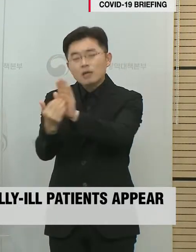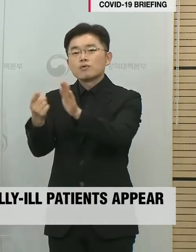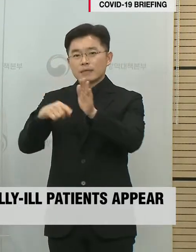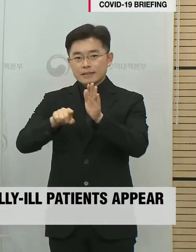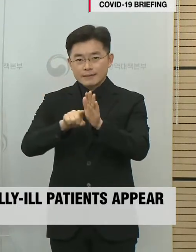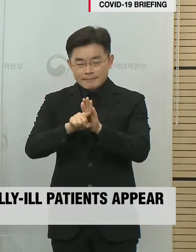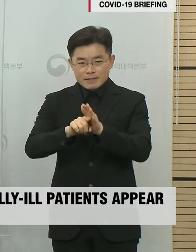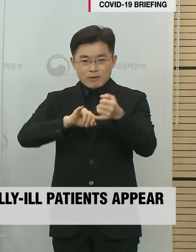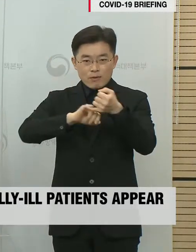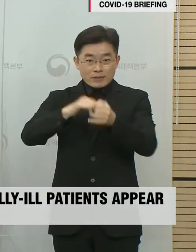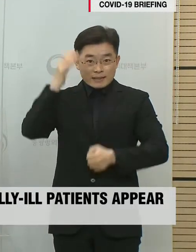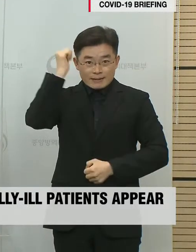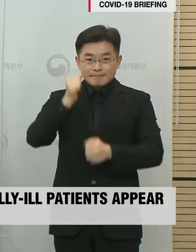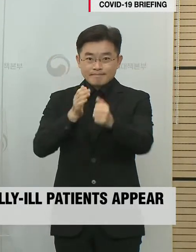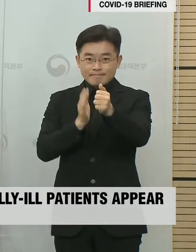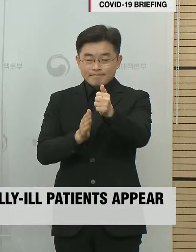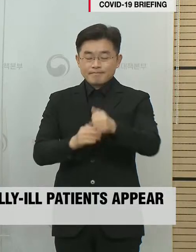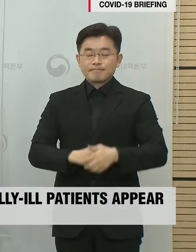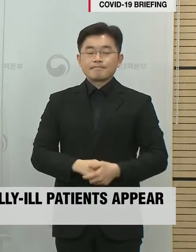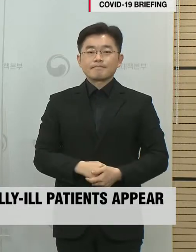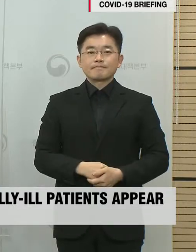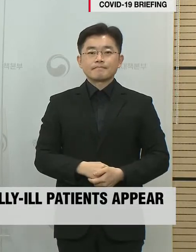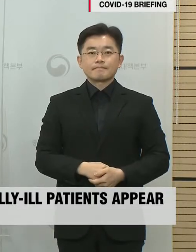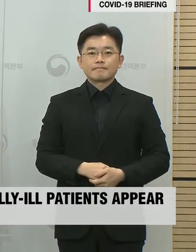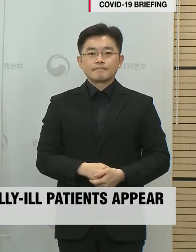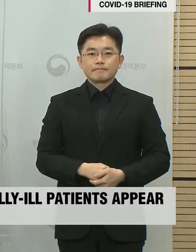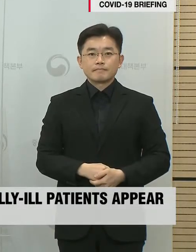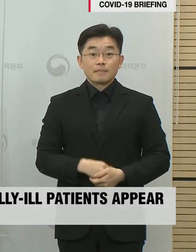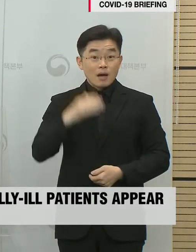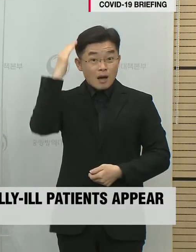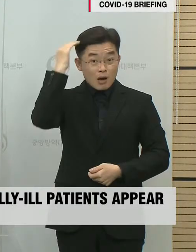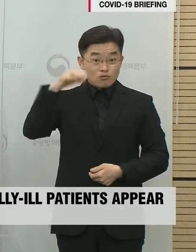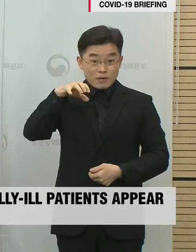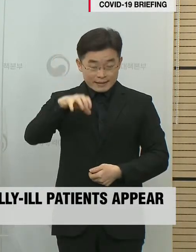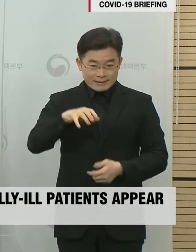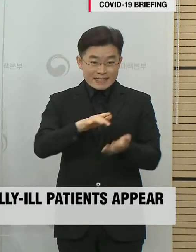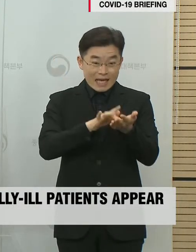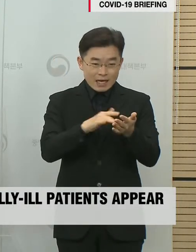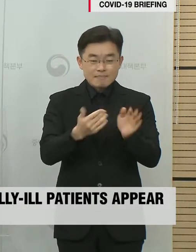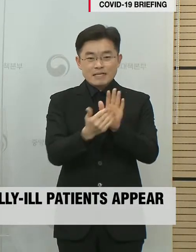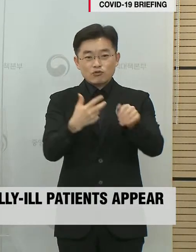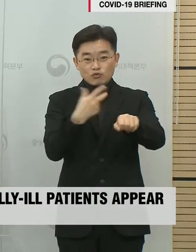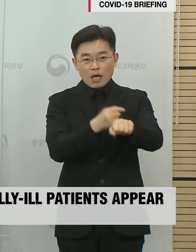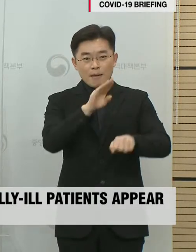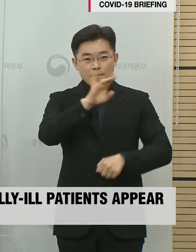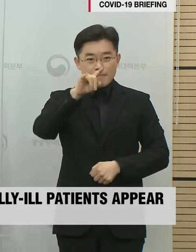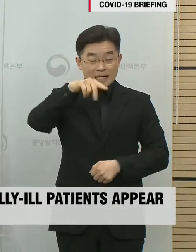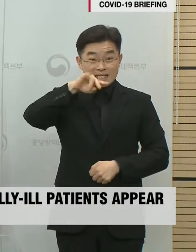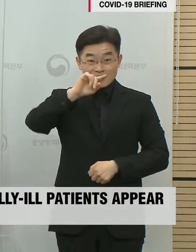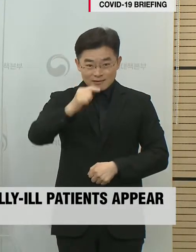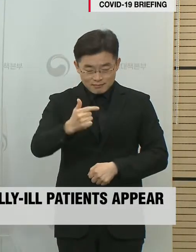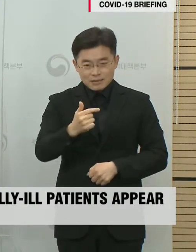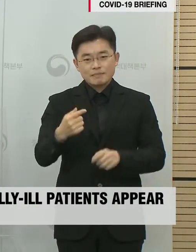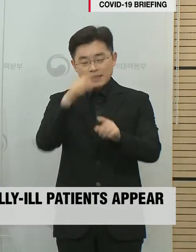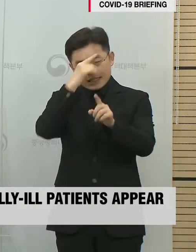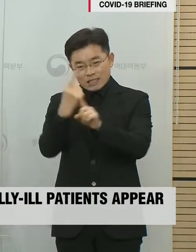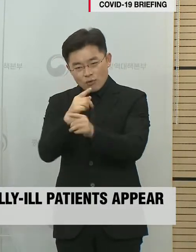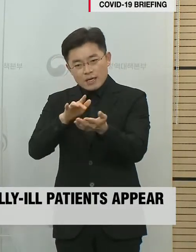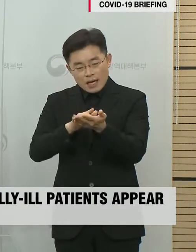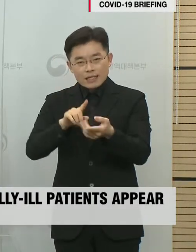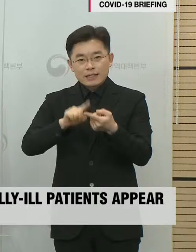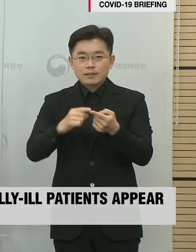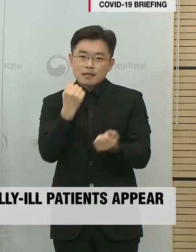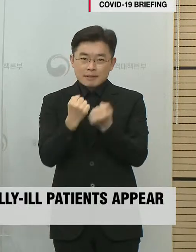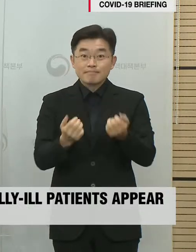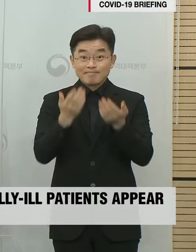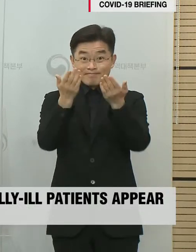of endurance and perseverance of the public in order to flatten the curve. And we talked to you about the